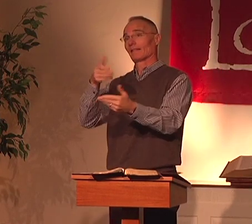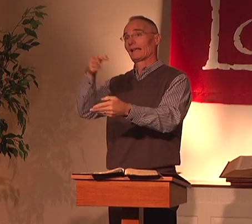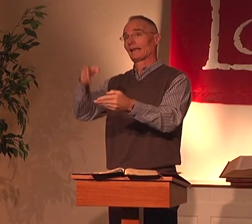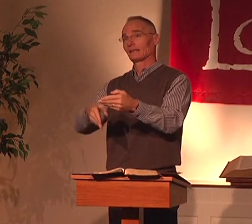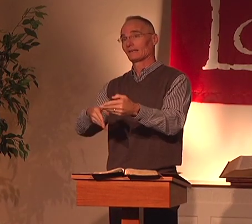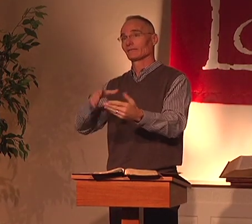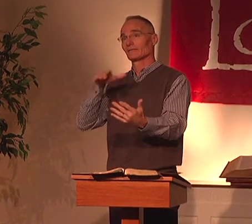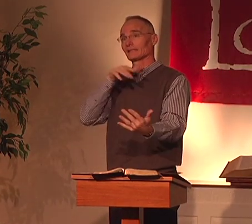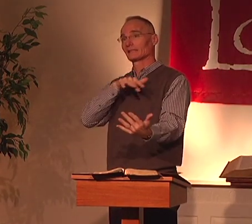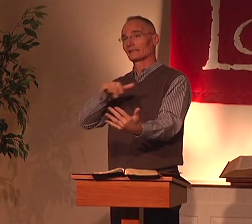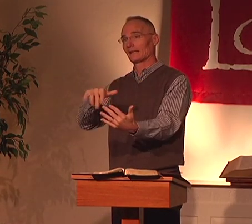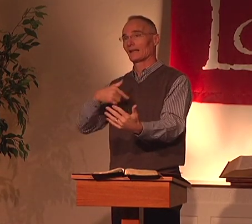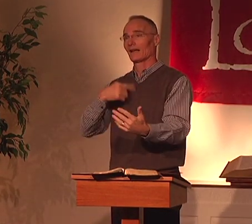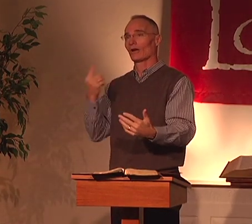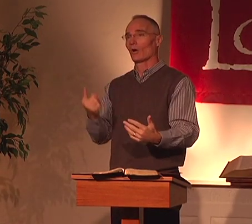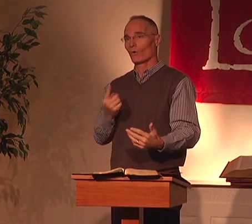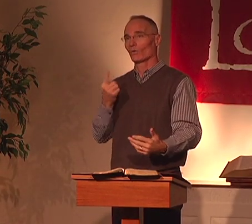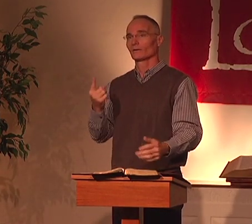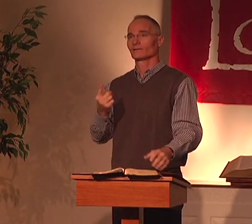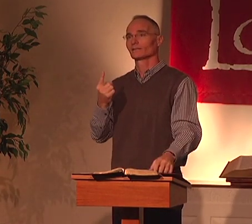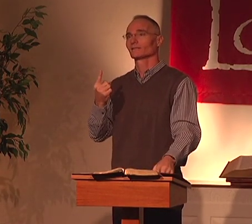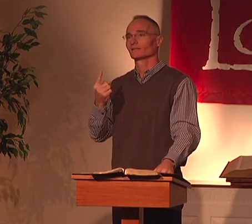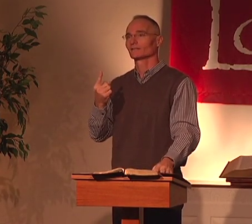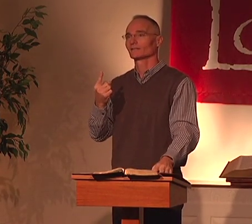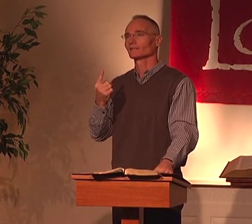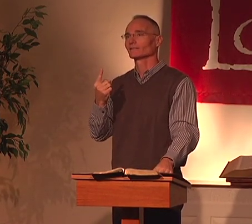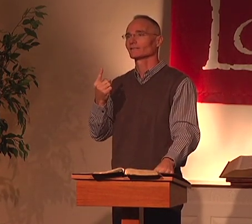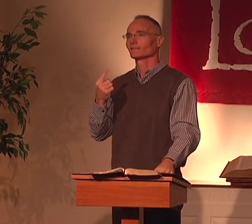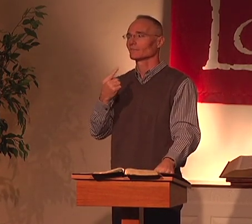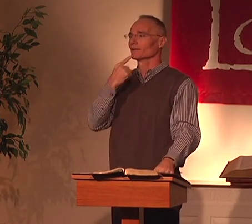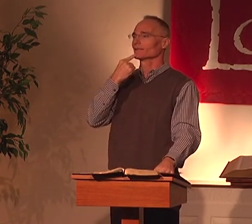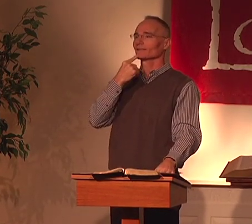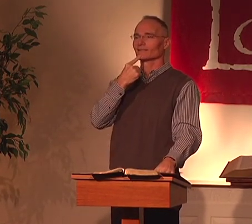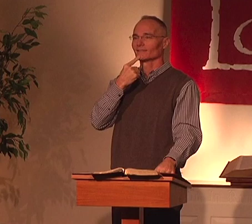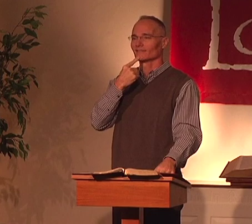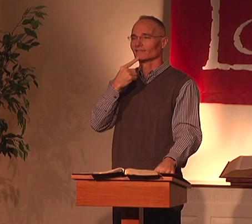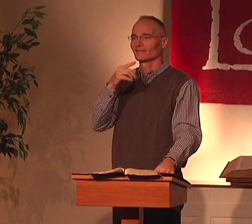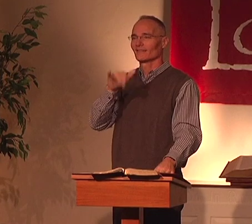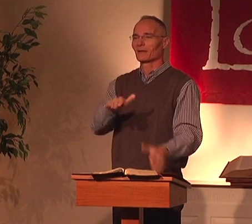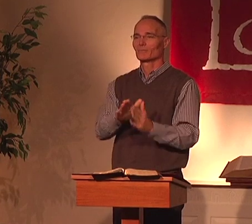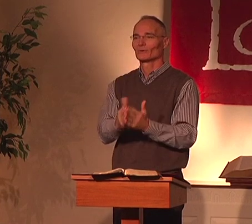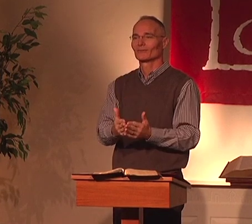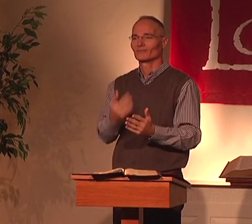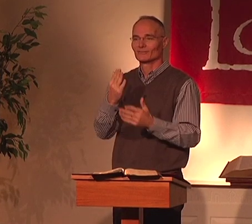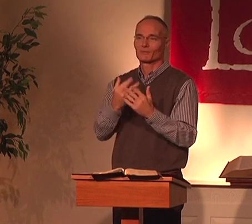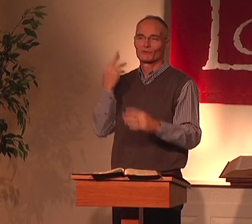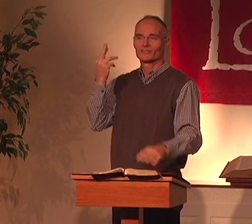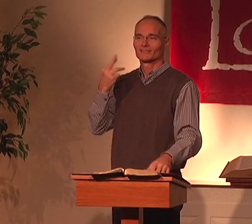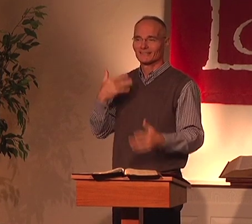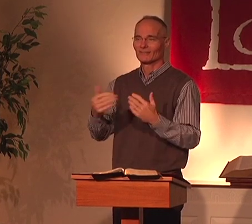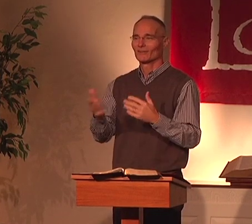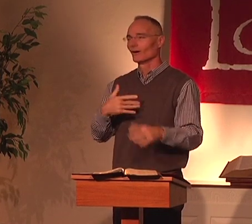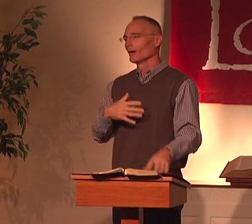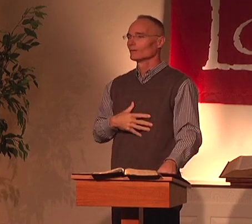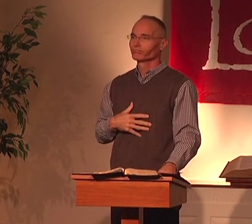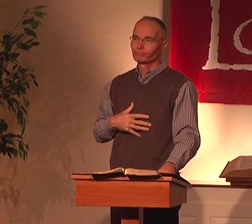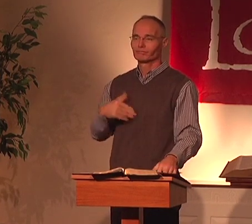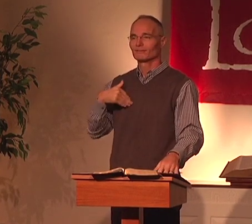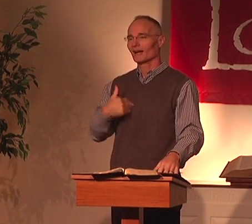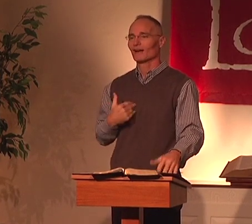As we get near the end of the series I always miss that book of the Bible For some reason Even though